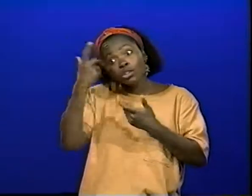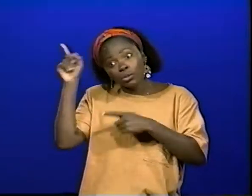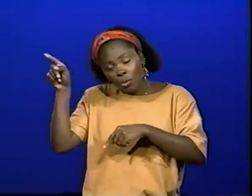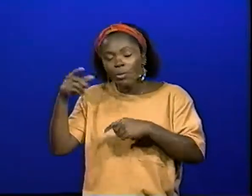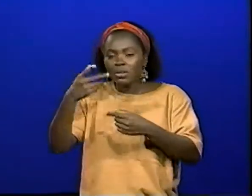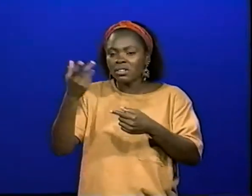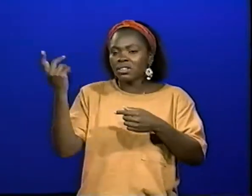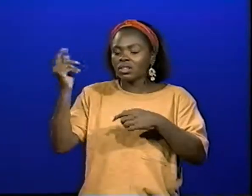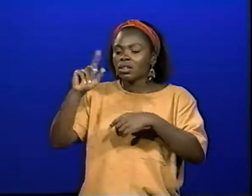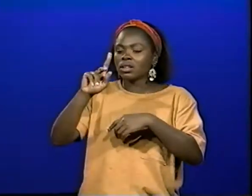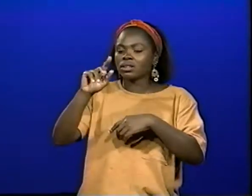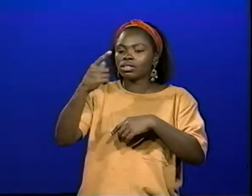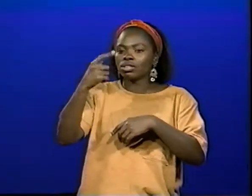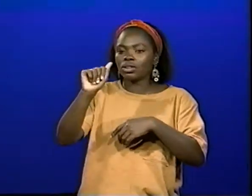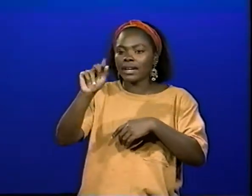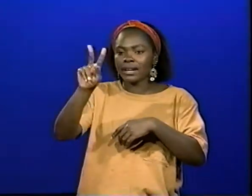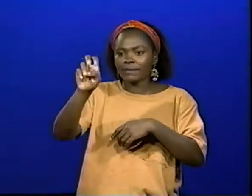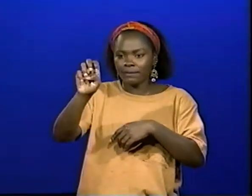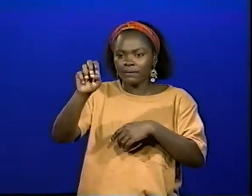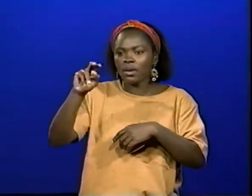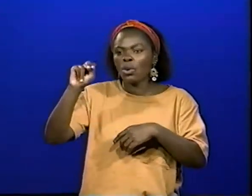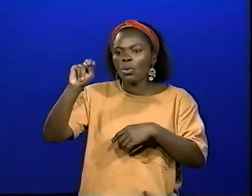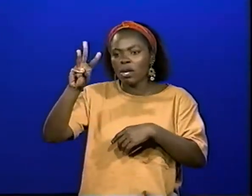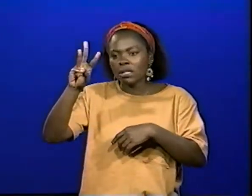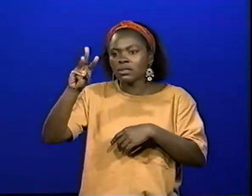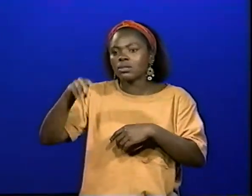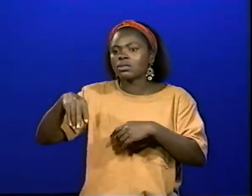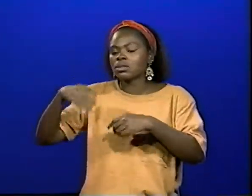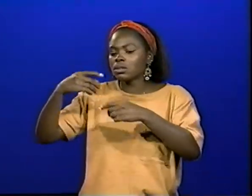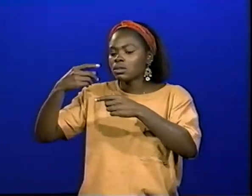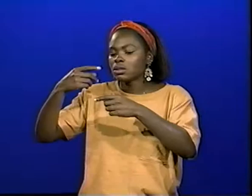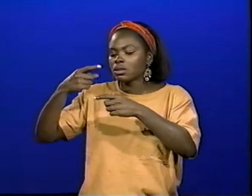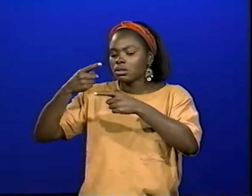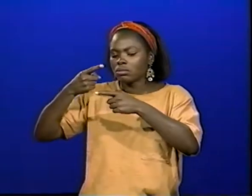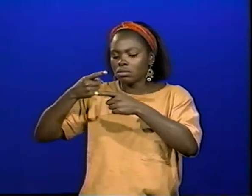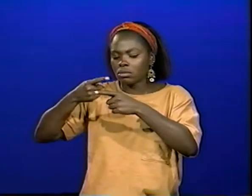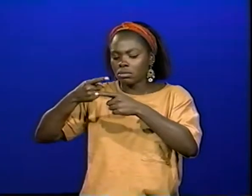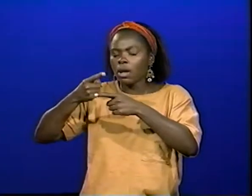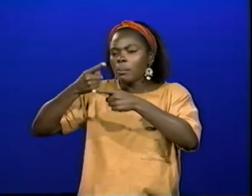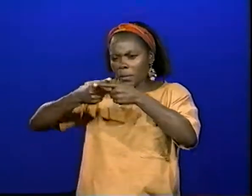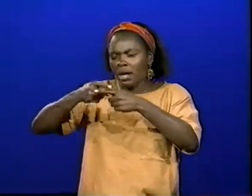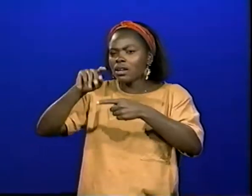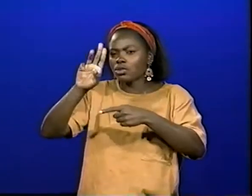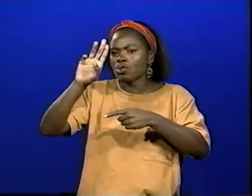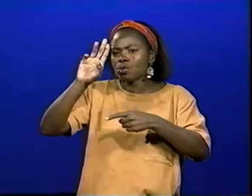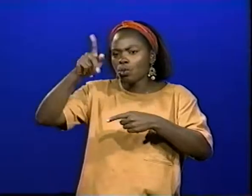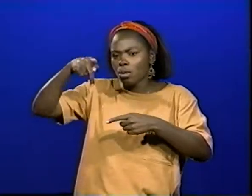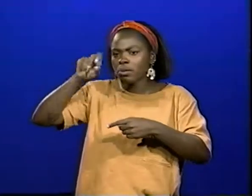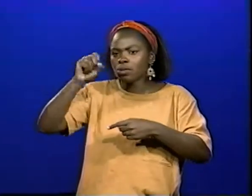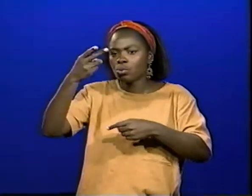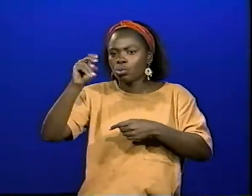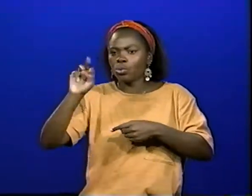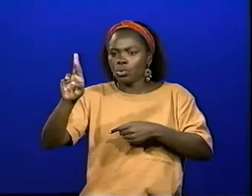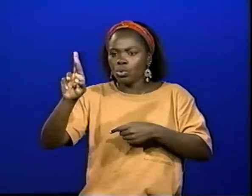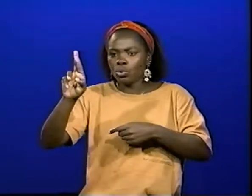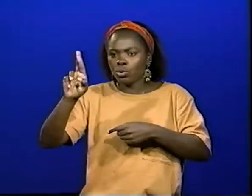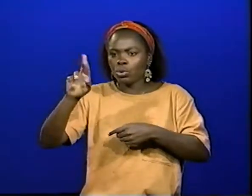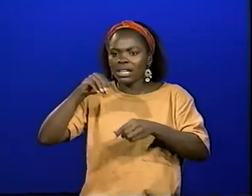is really good. If you want to go to his restaurant, it's on Georgia Avenue Northwest. It's at the intersection with